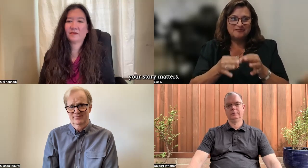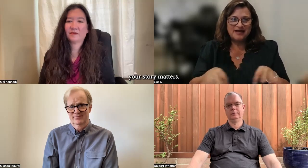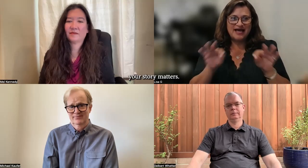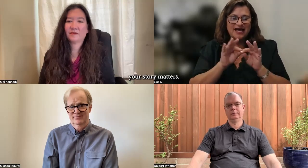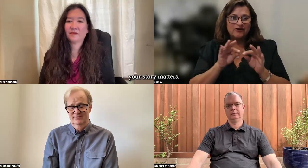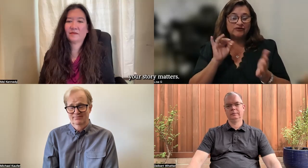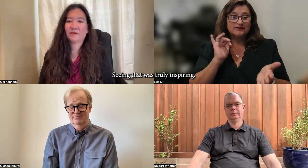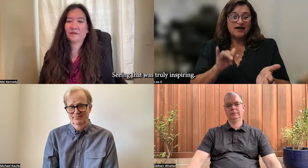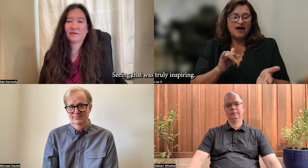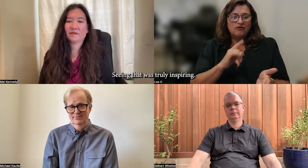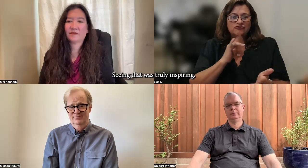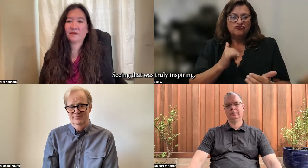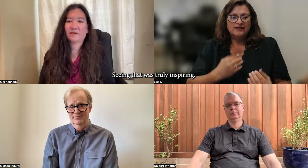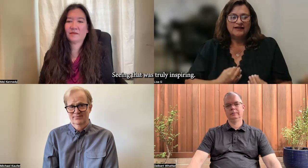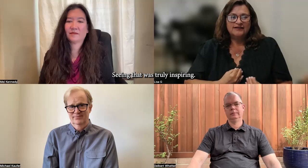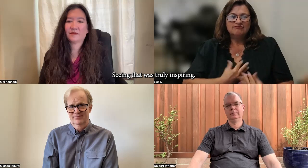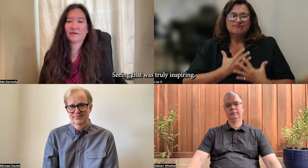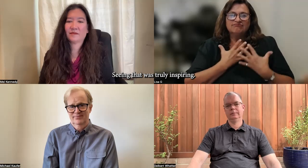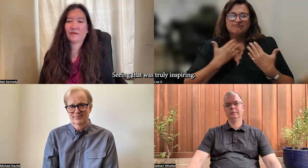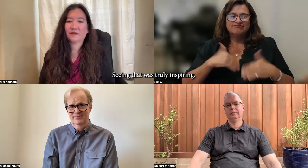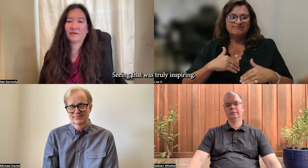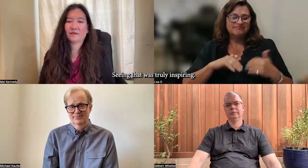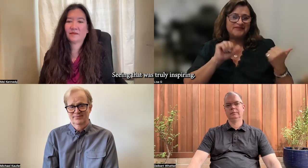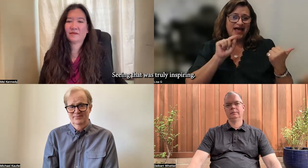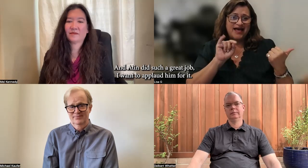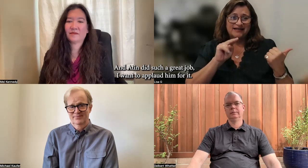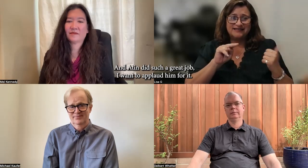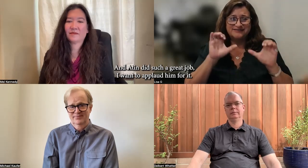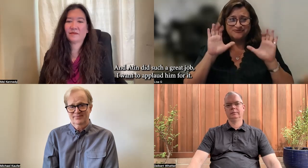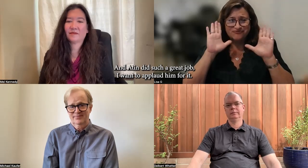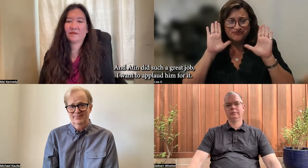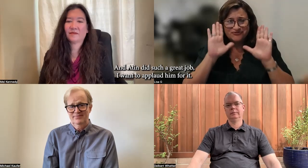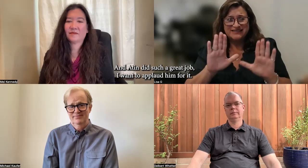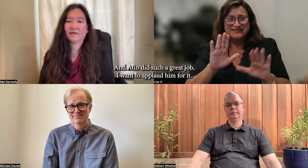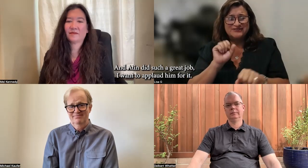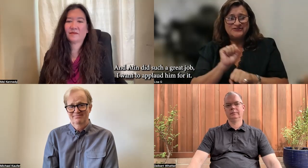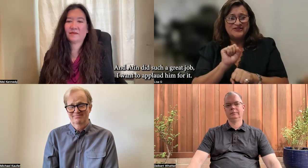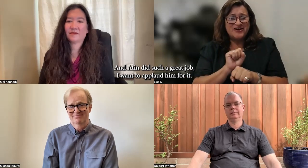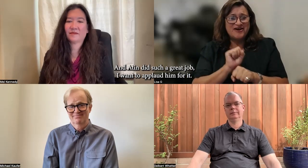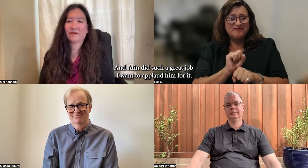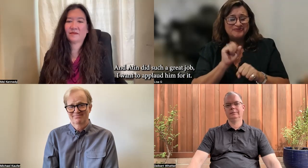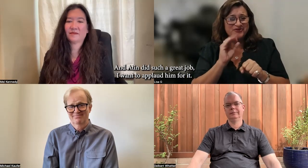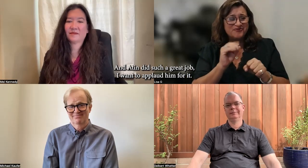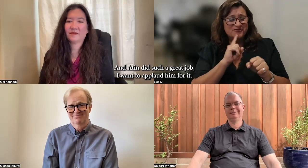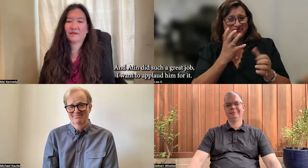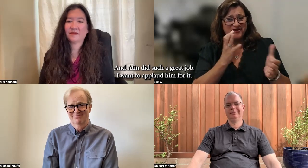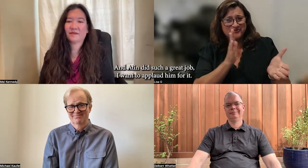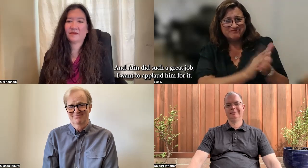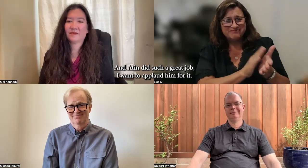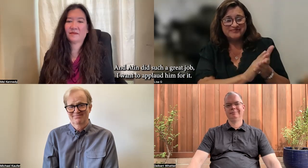matters. Seeing that was truly inspiring. And Atin did such a great job. I want to applaud him for